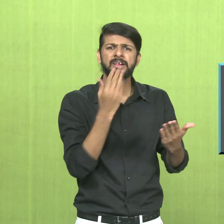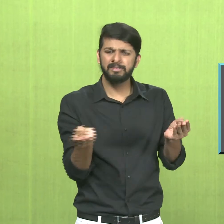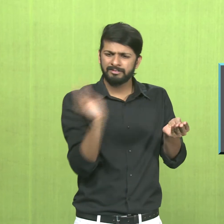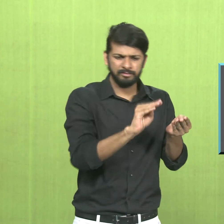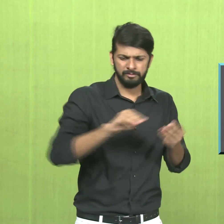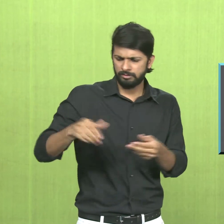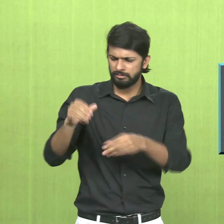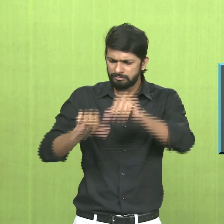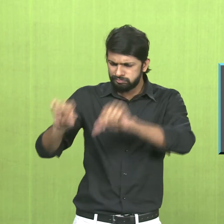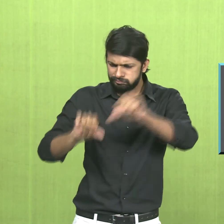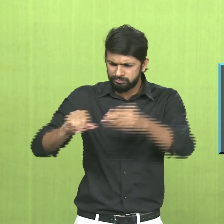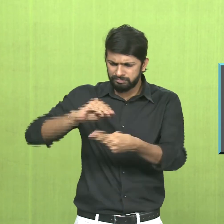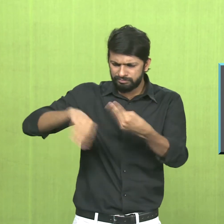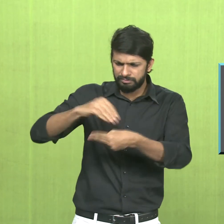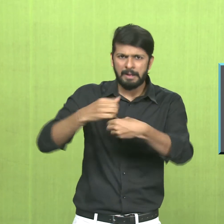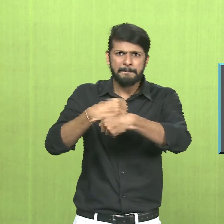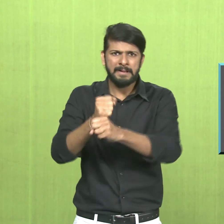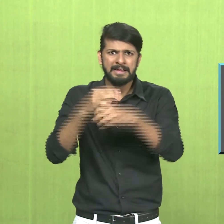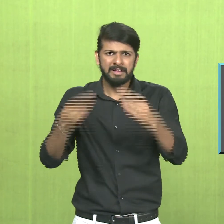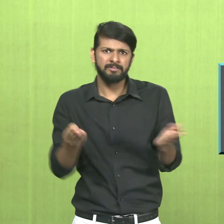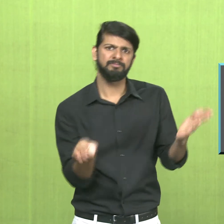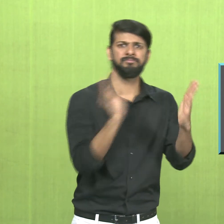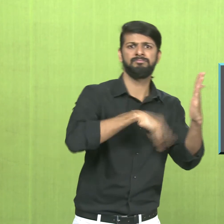Then there is something called a color fixer, which is a kind of